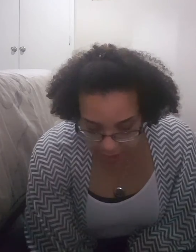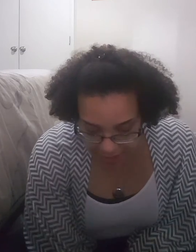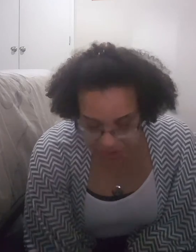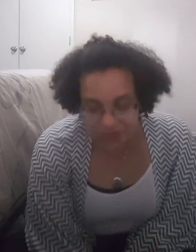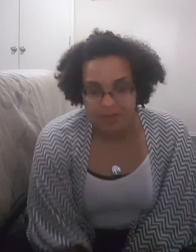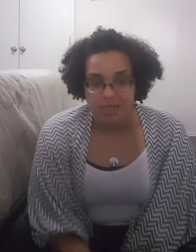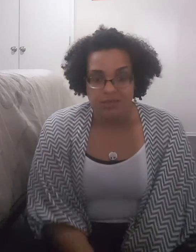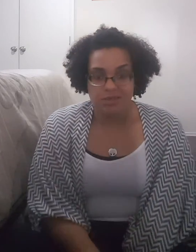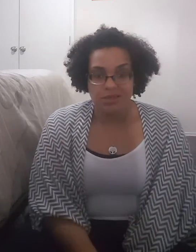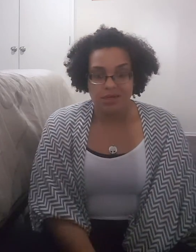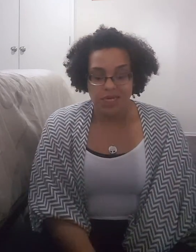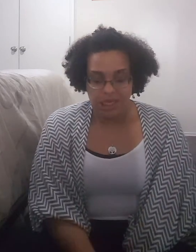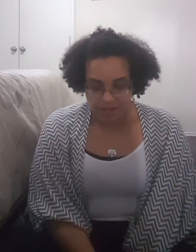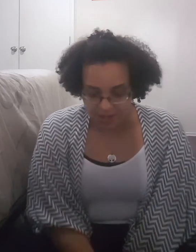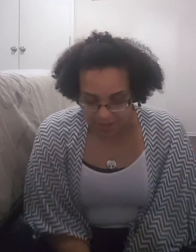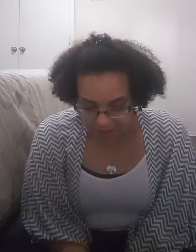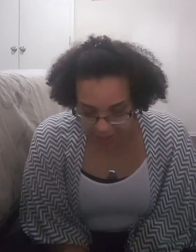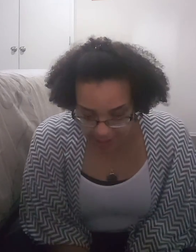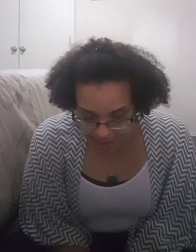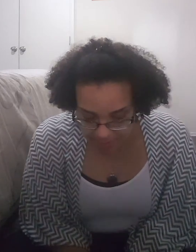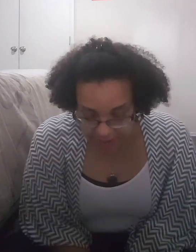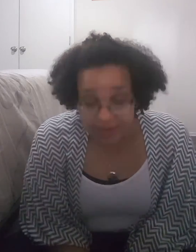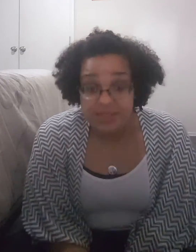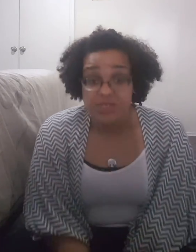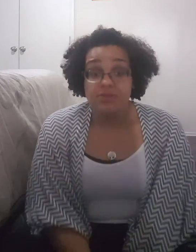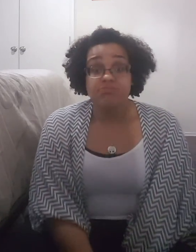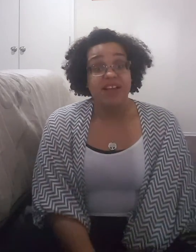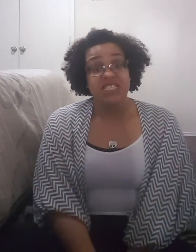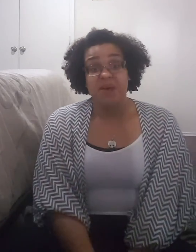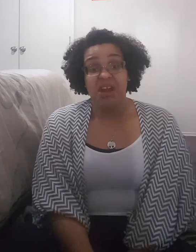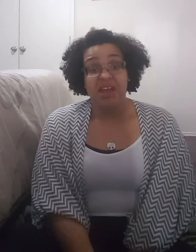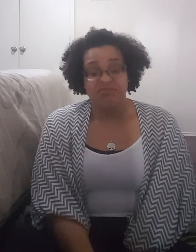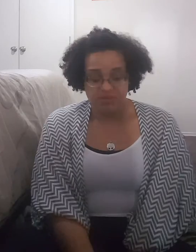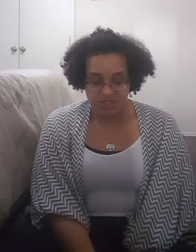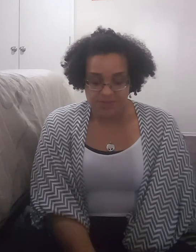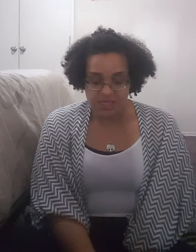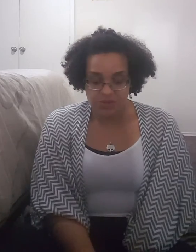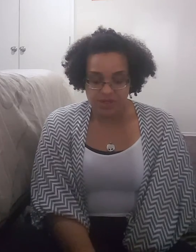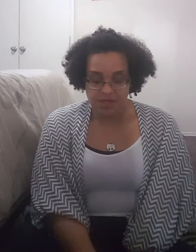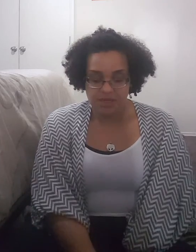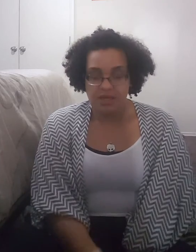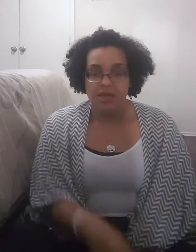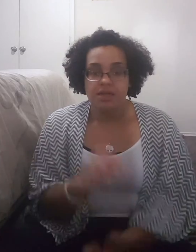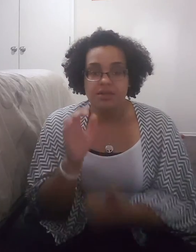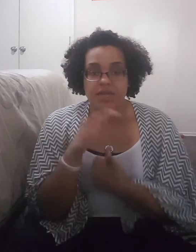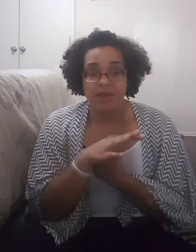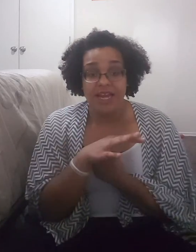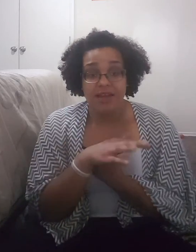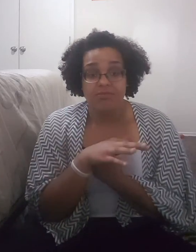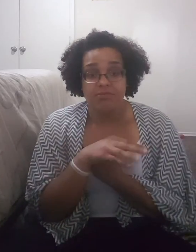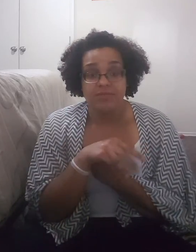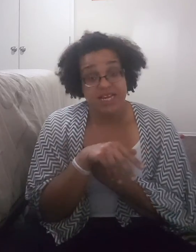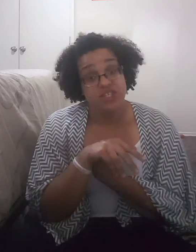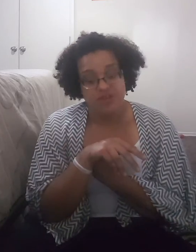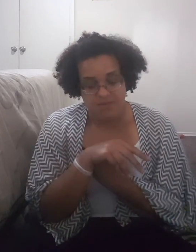just reading my notes, sorry. So that's about it. Just make sure dominant hand stays your dominant